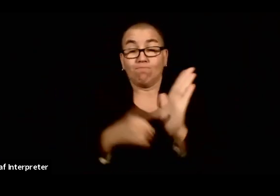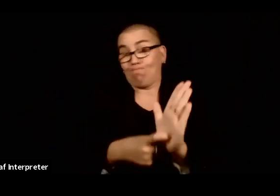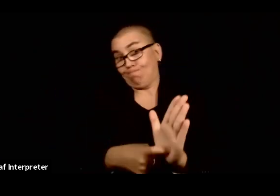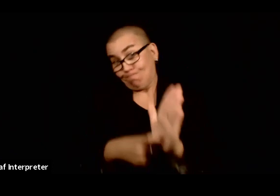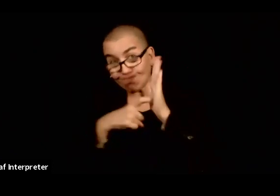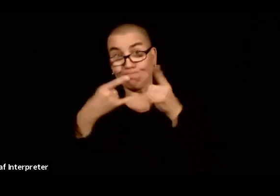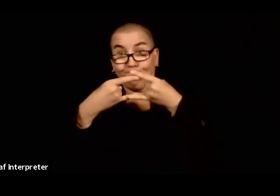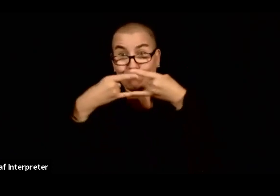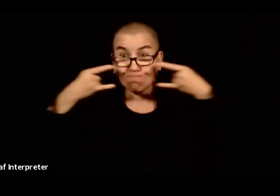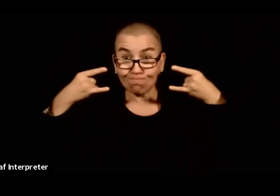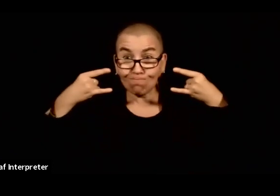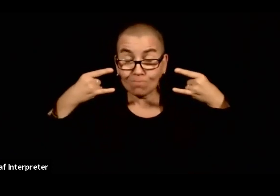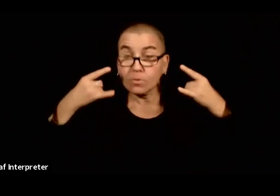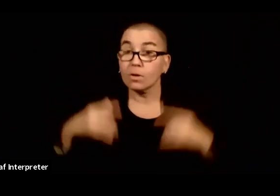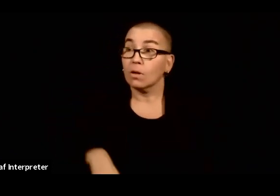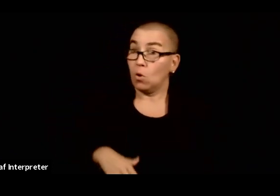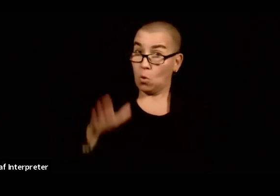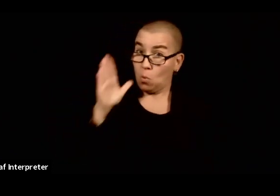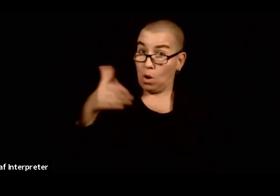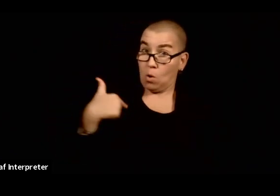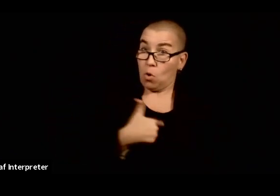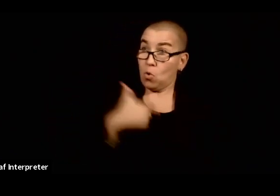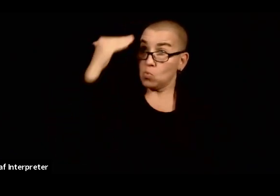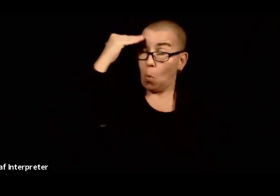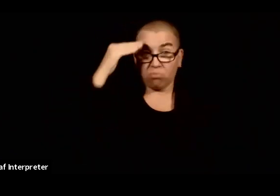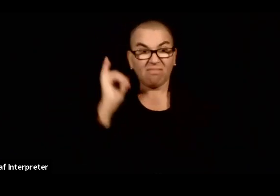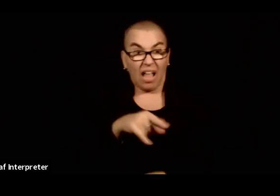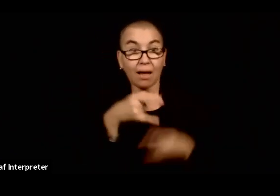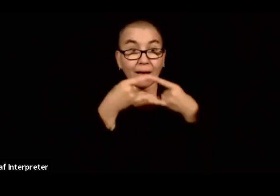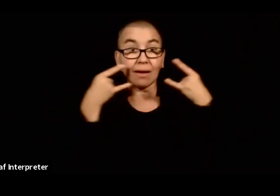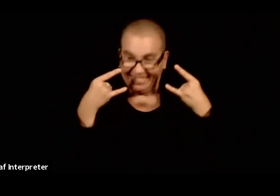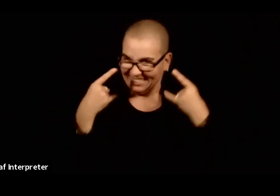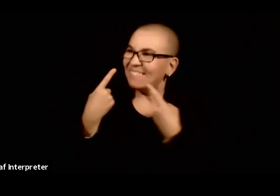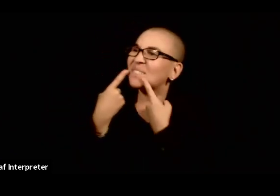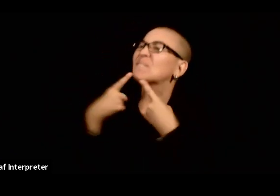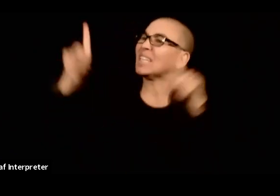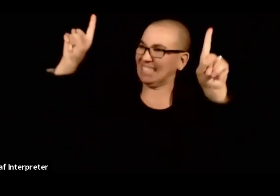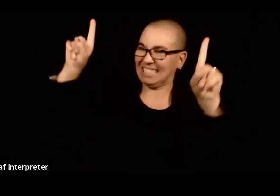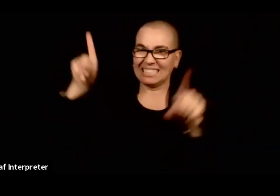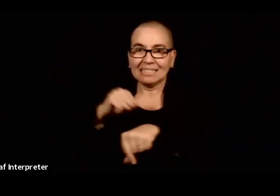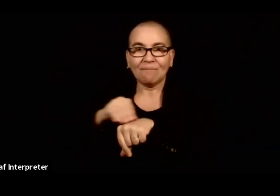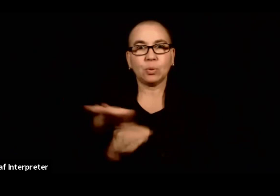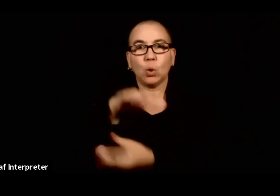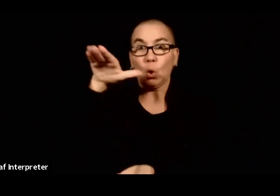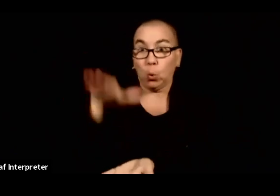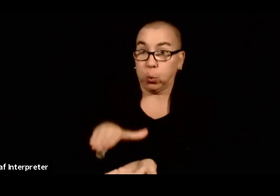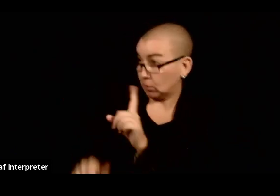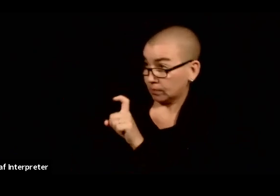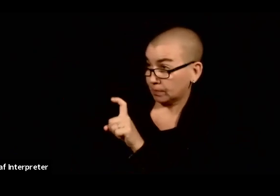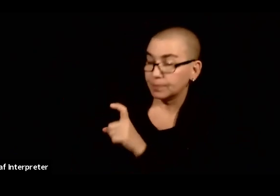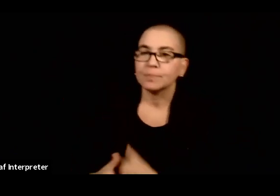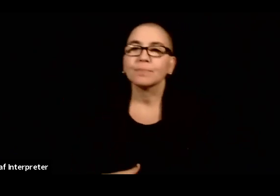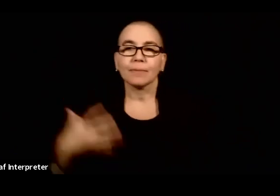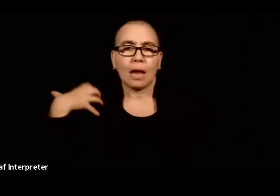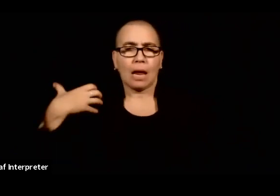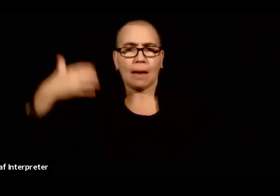out the precise amount of contribution that one environmental change or another makes, either in driving